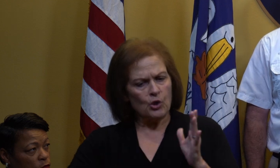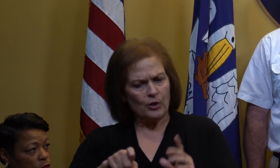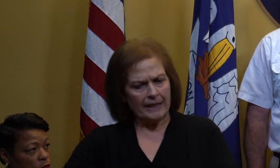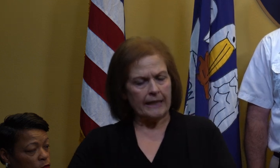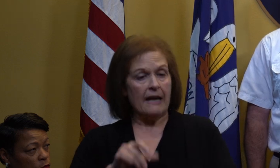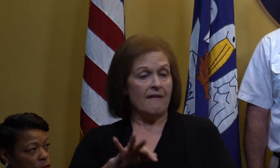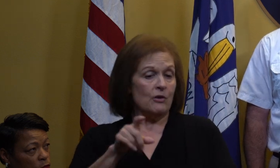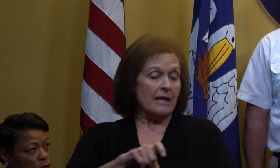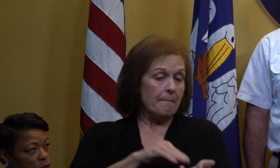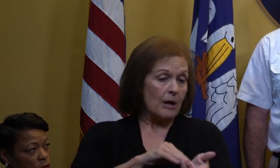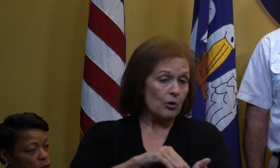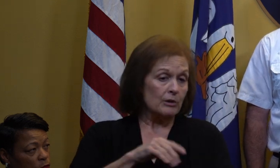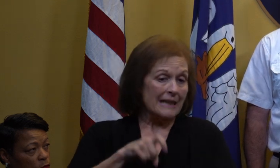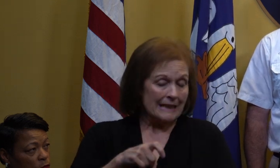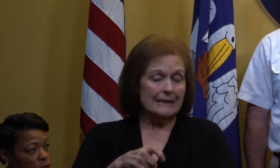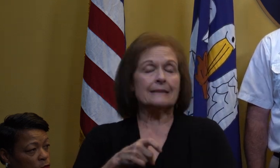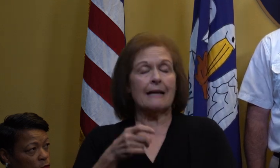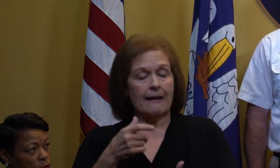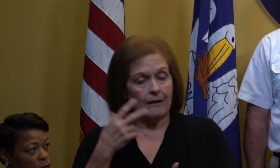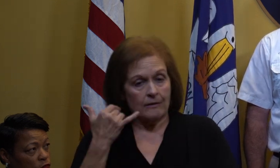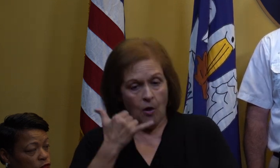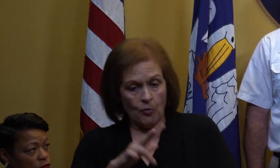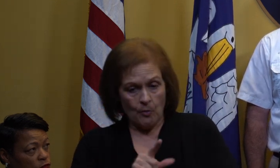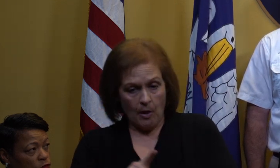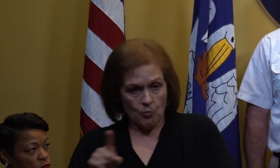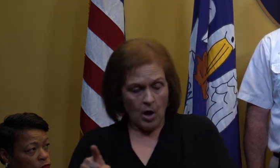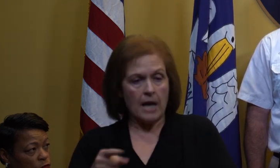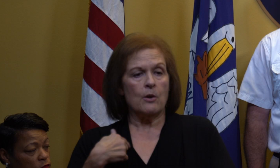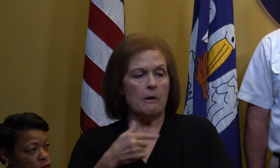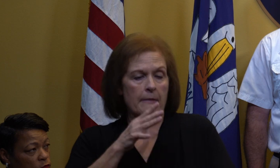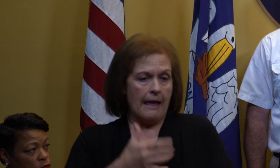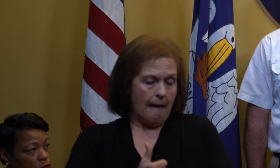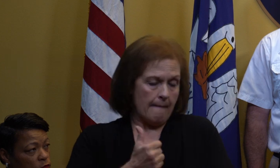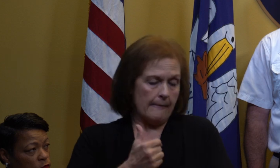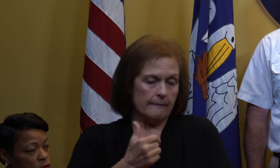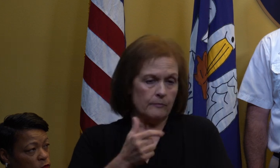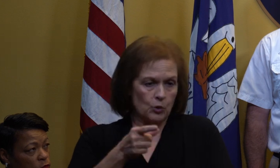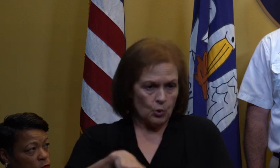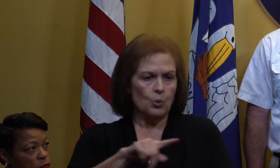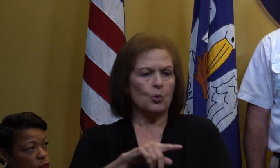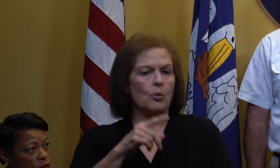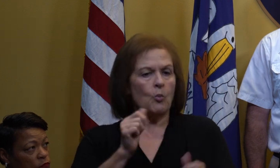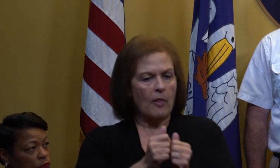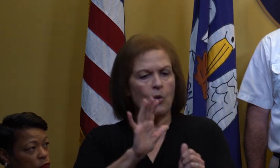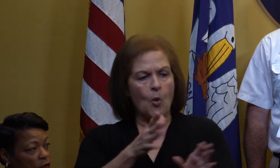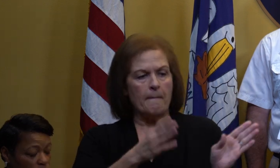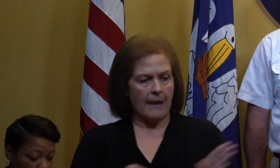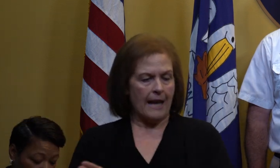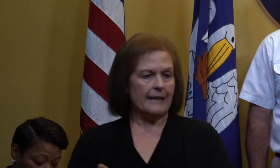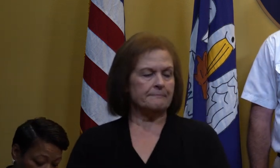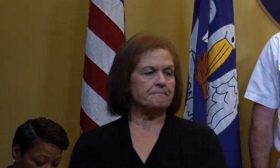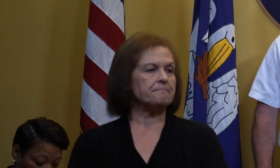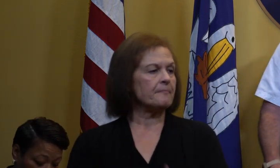help in a disaster or evacuation, as I said, call 311, and we'll be happy to work with you individually on your plan. Thank you. Thank